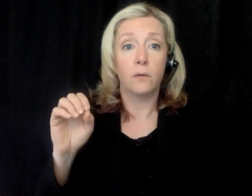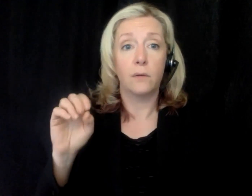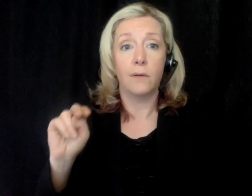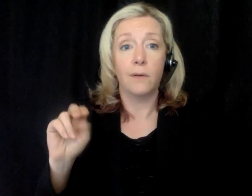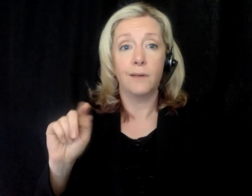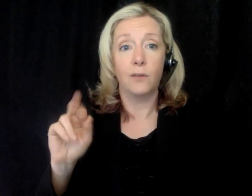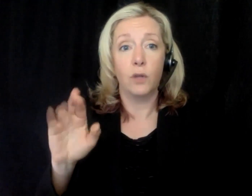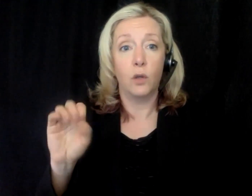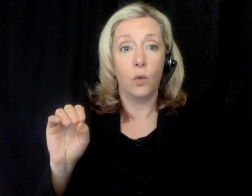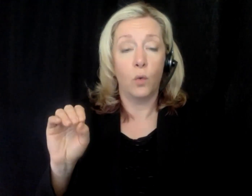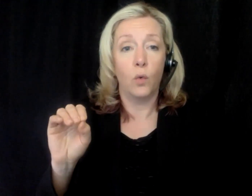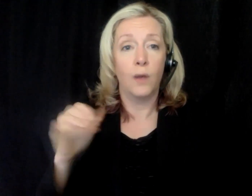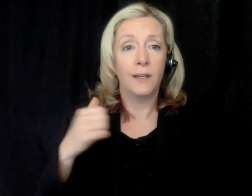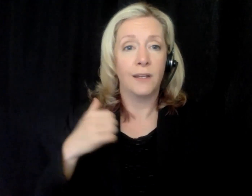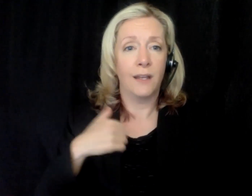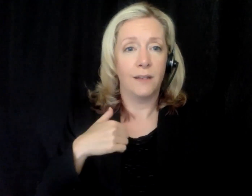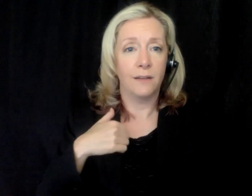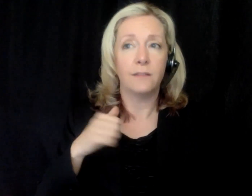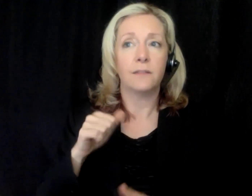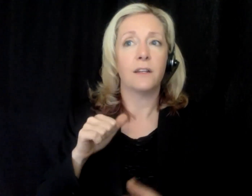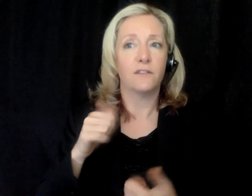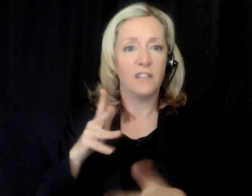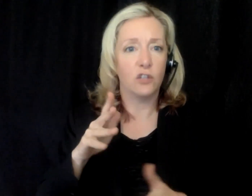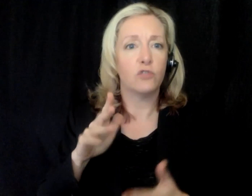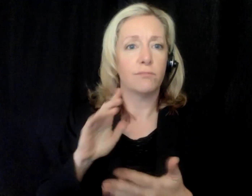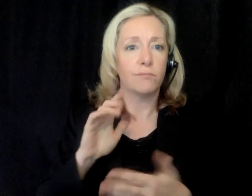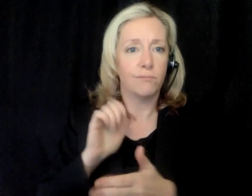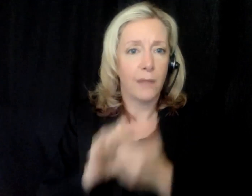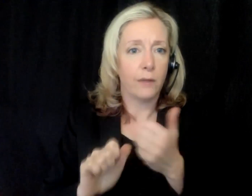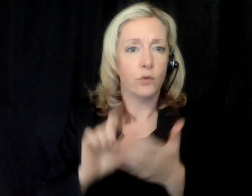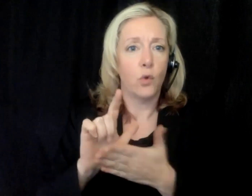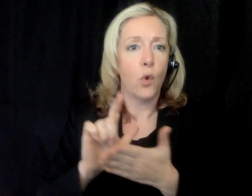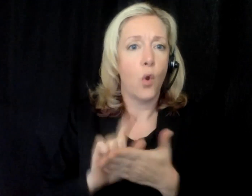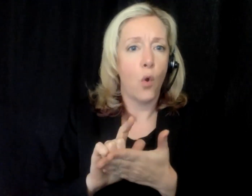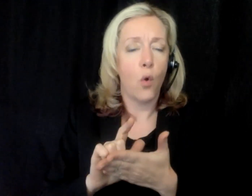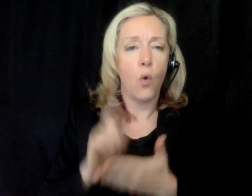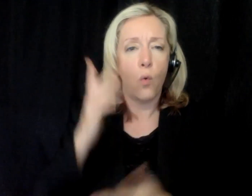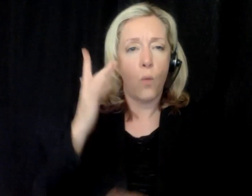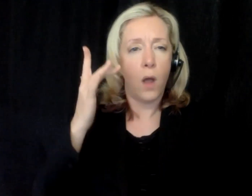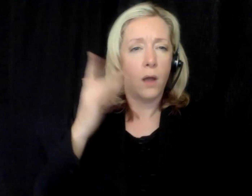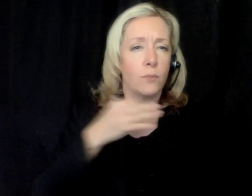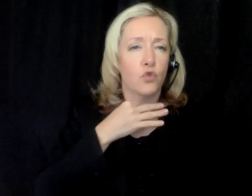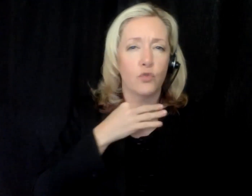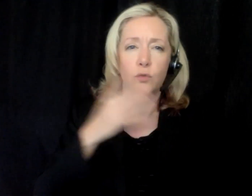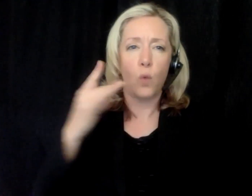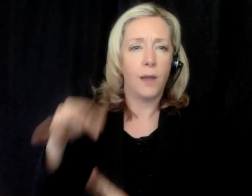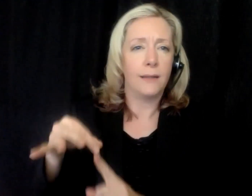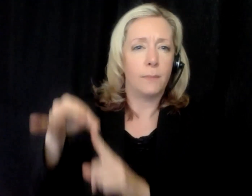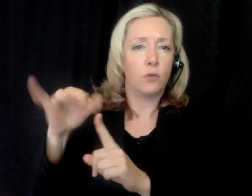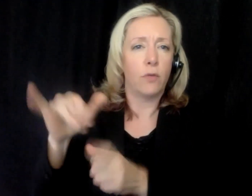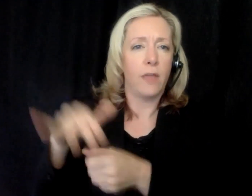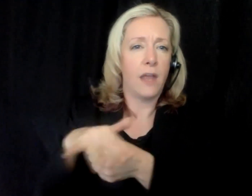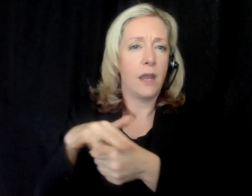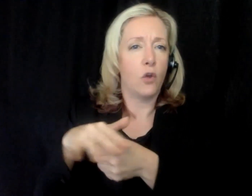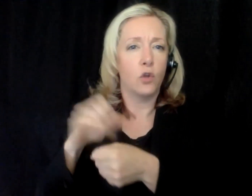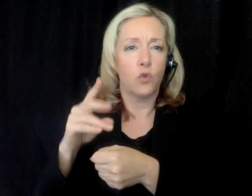issue and has addressed this issue legislatively, what is it about the province that is so